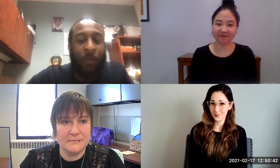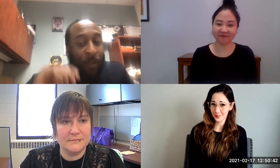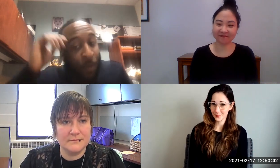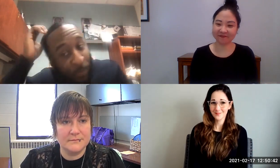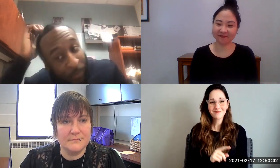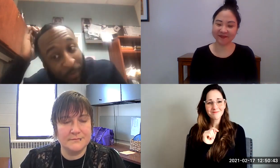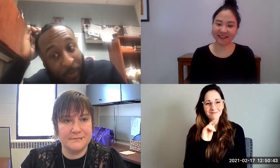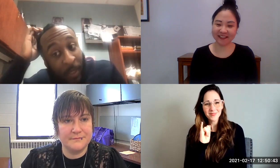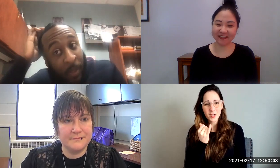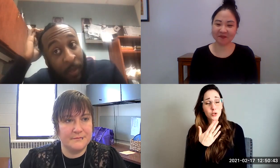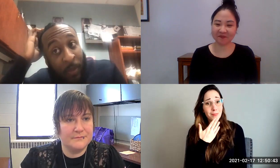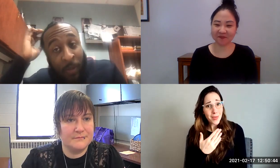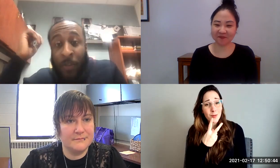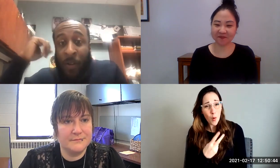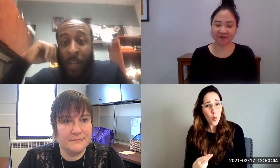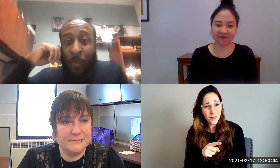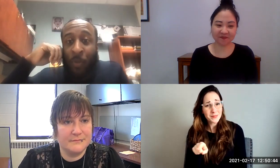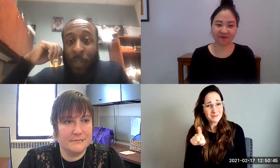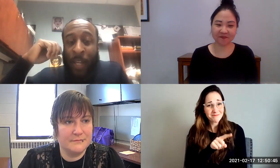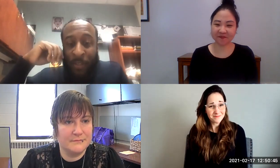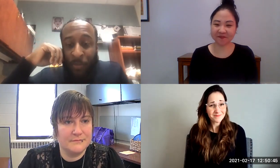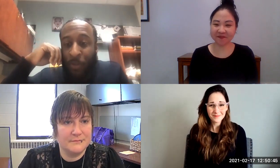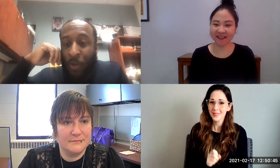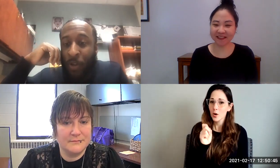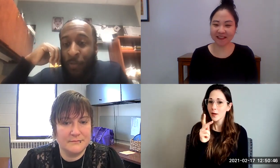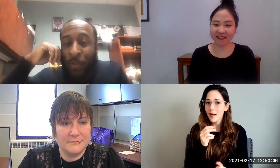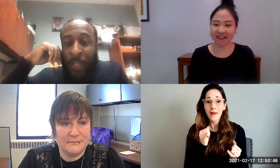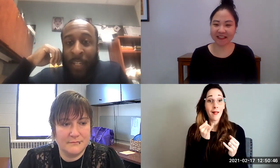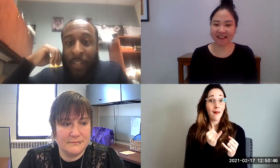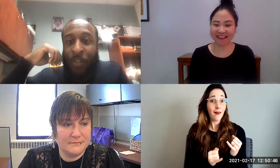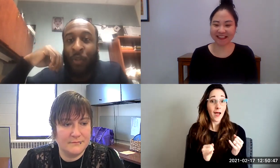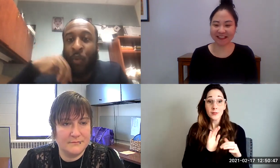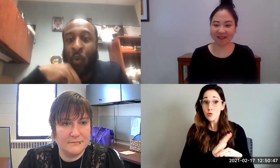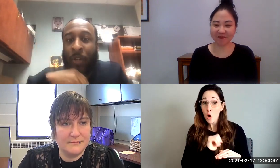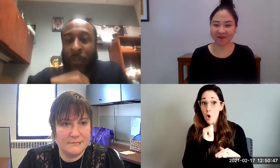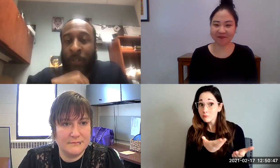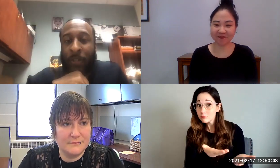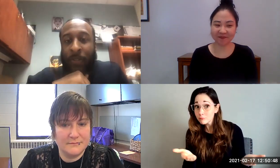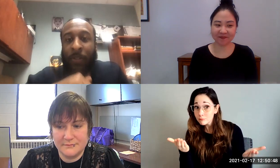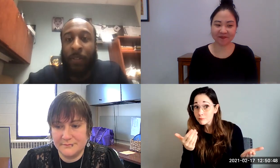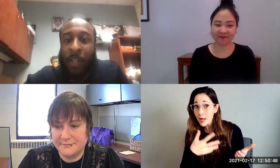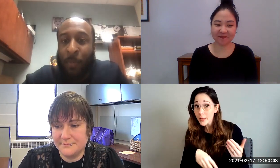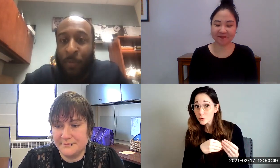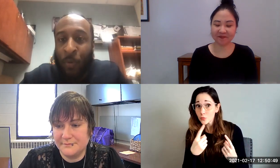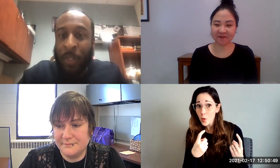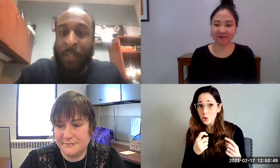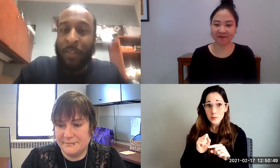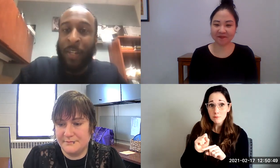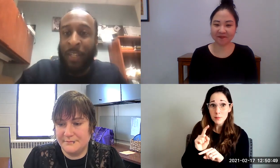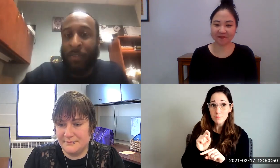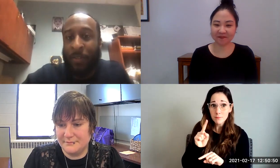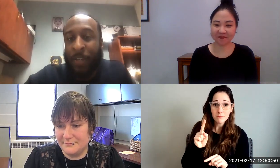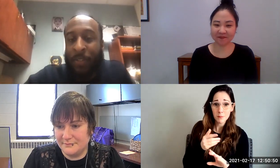Thank you. Thank you both. All right, I'm gonna do a last call for any additional questions before we